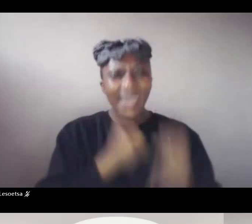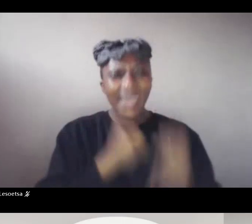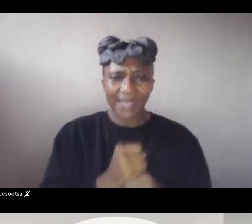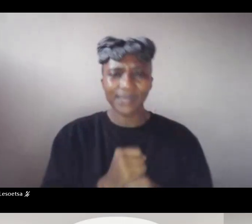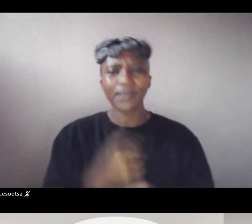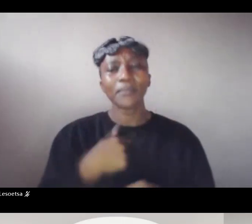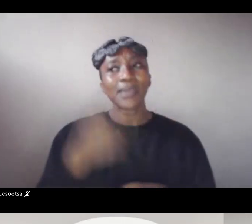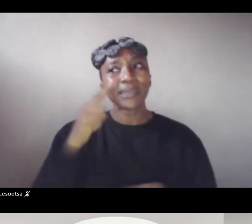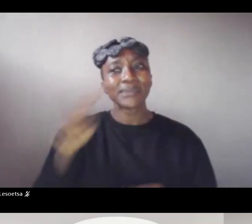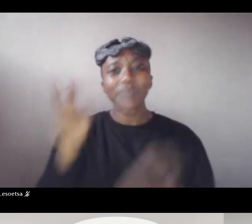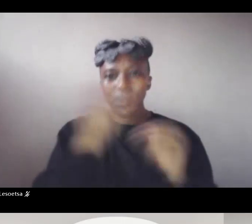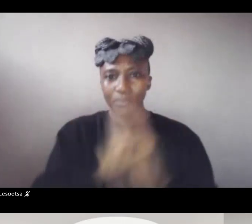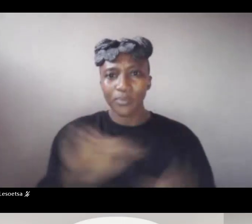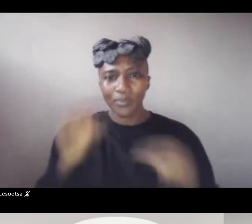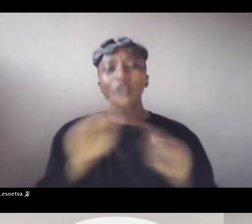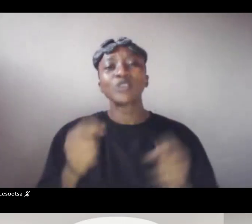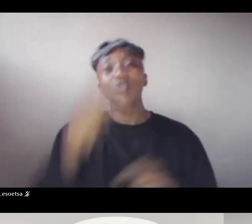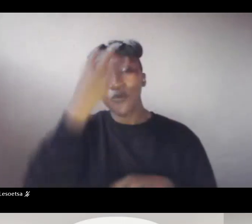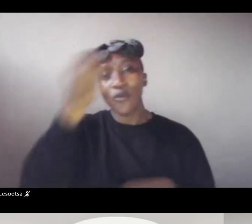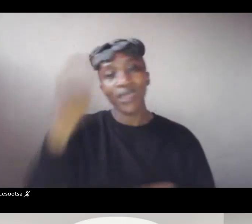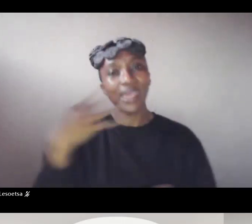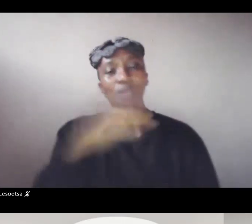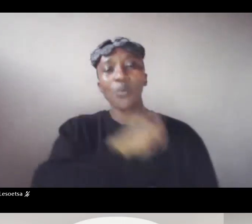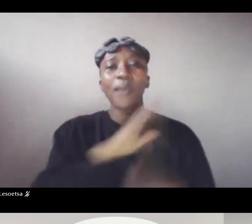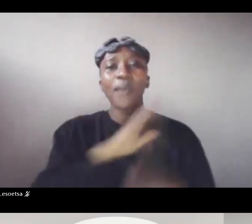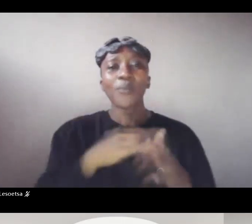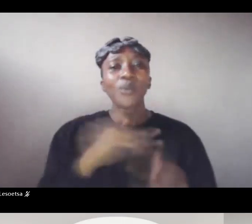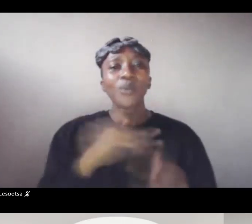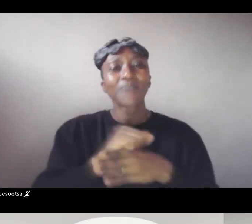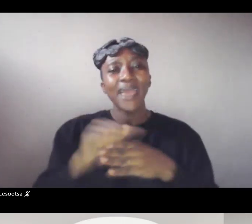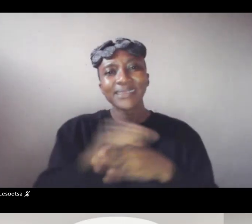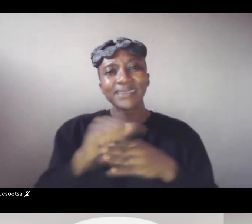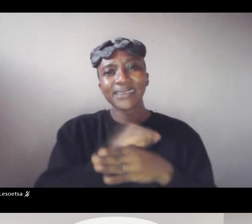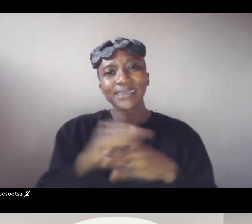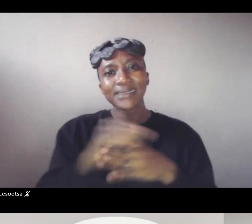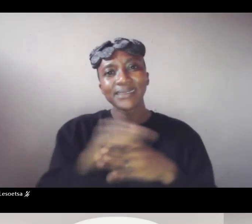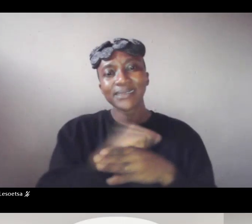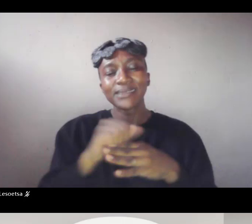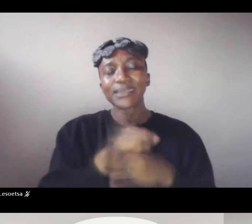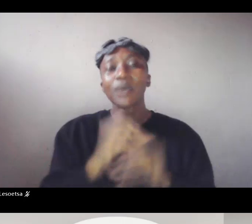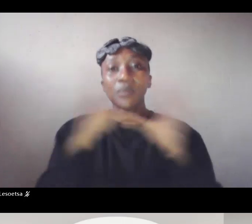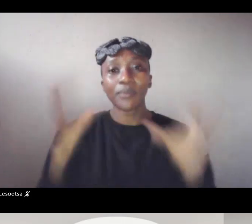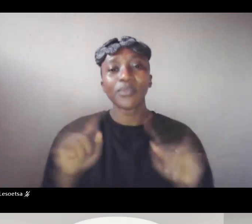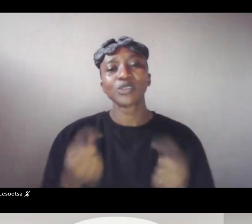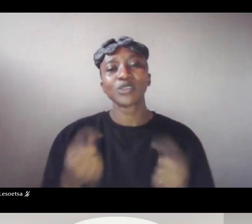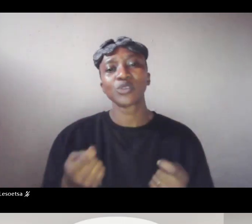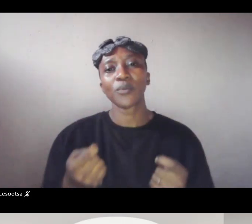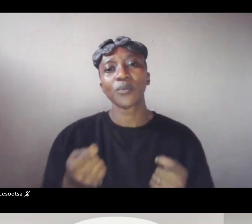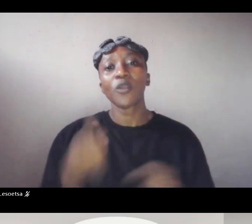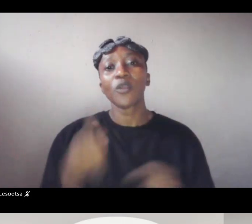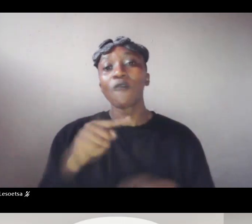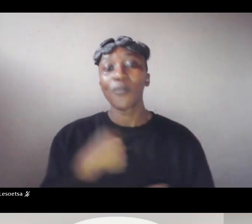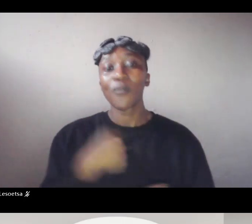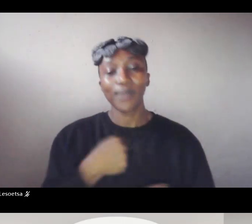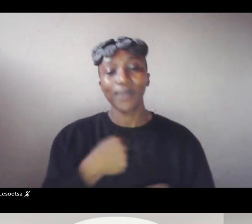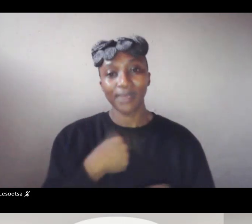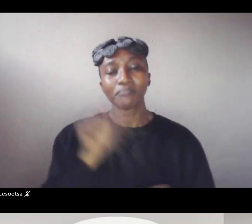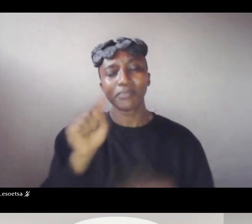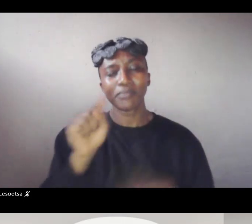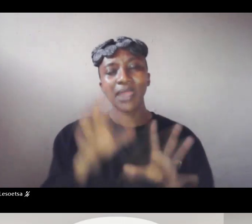not putting that into practice. So that is for me the important part, because